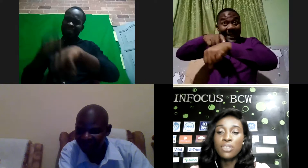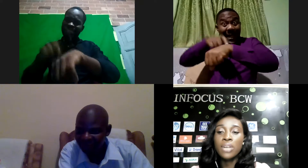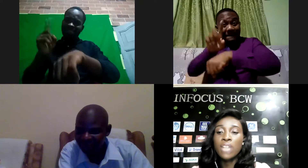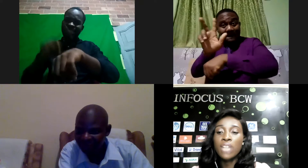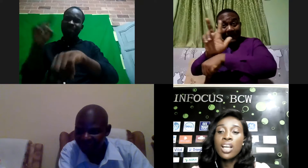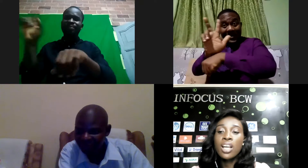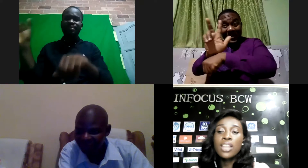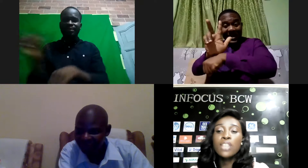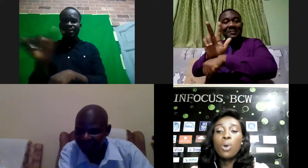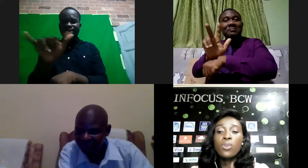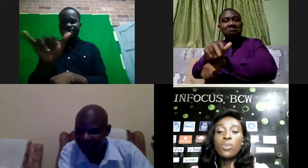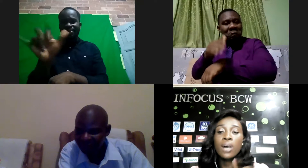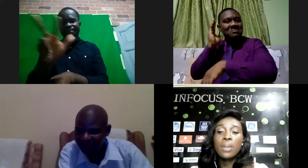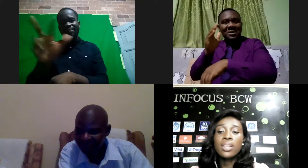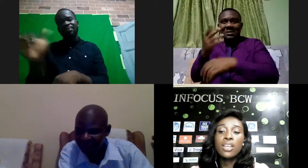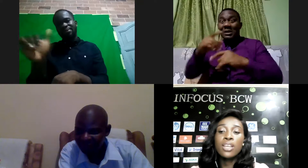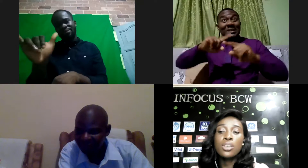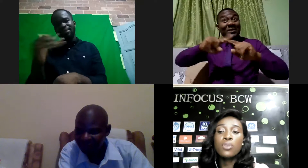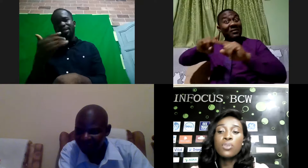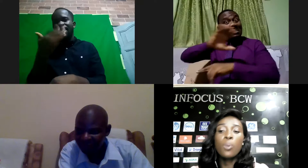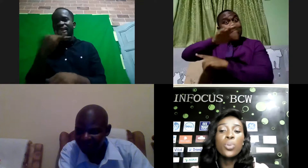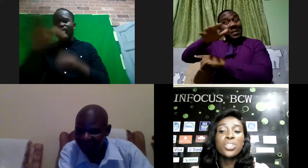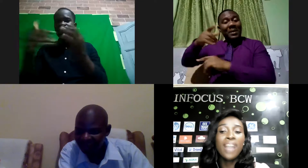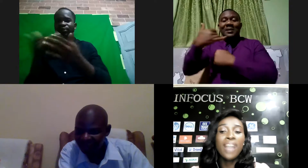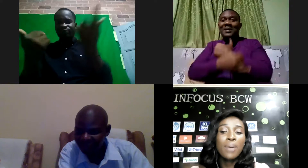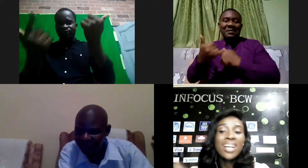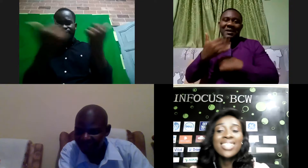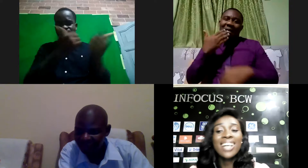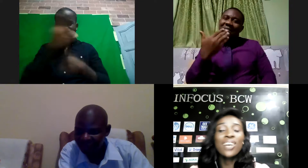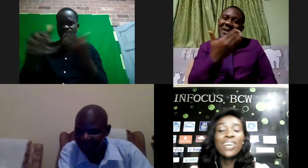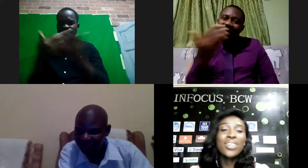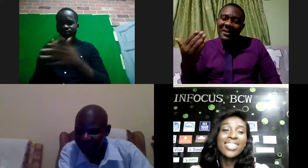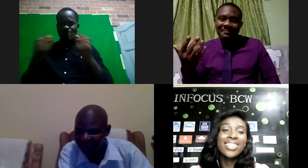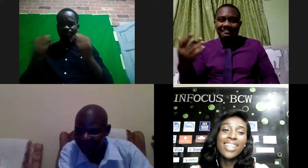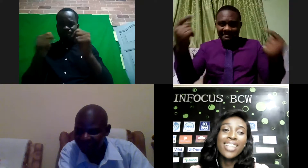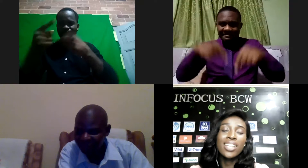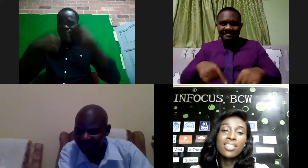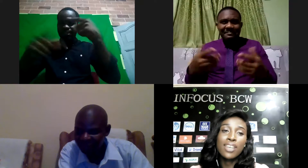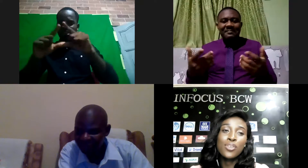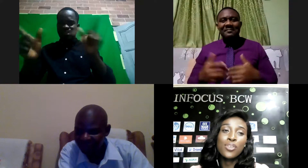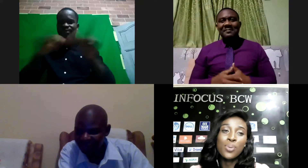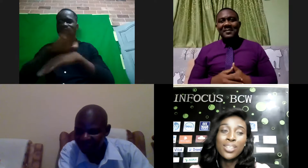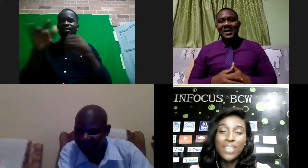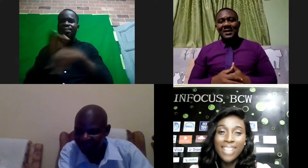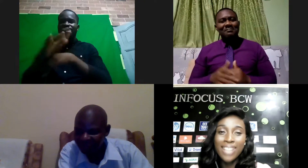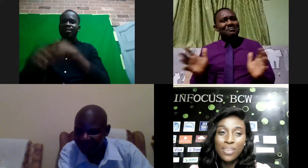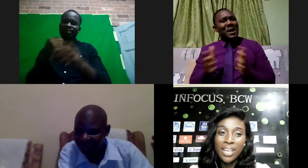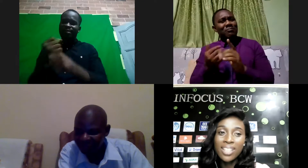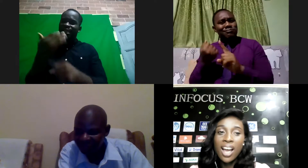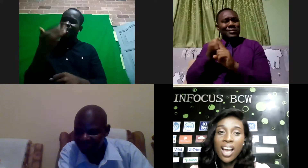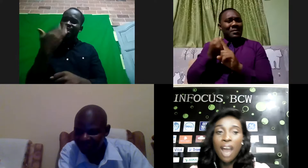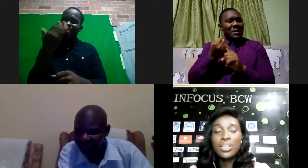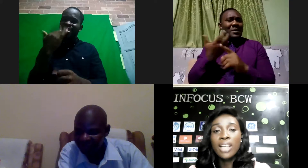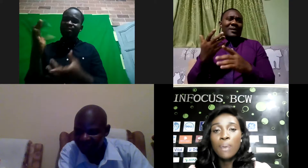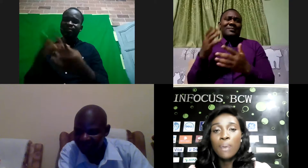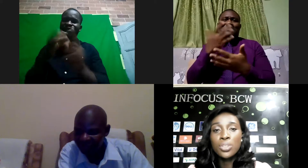country location. Thank you all for coming. Thank you for pushing up sign language in the early years. Thank you for being great advocates.